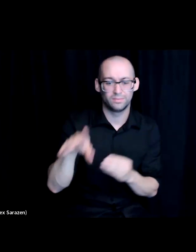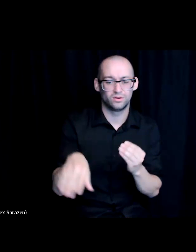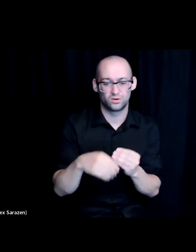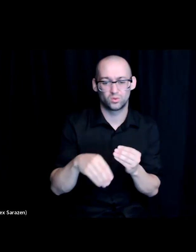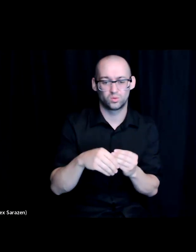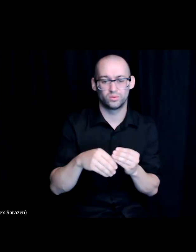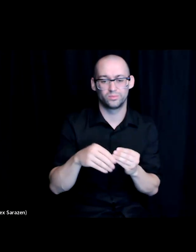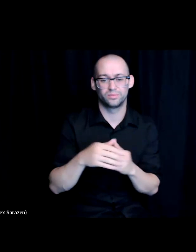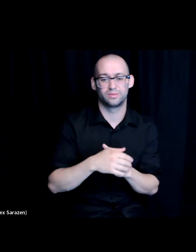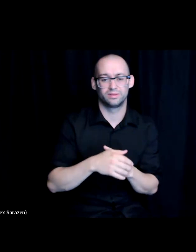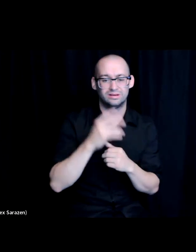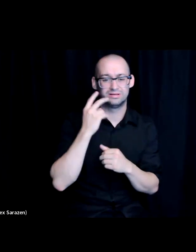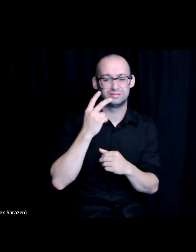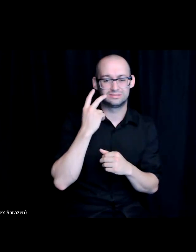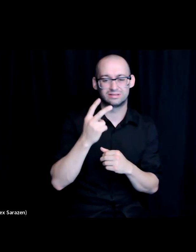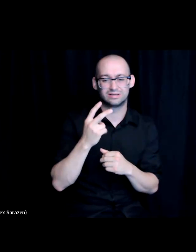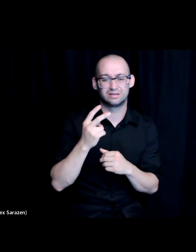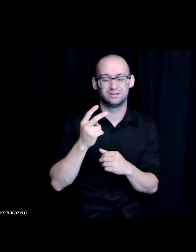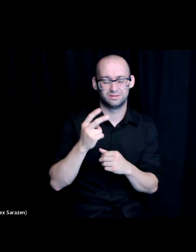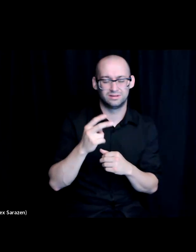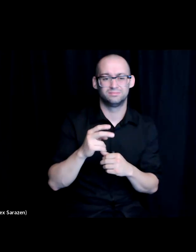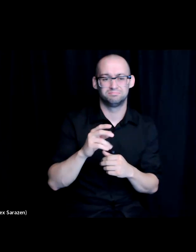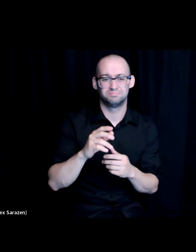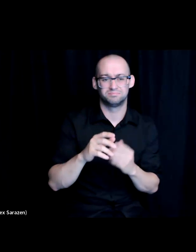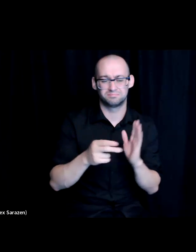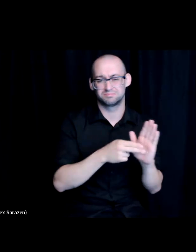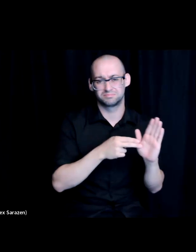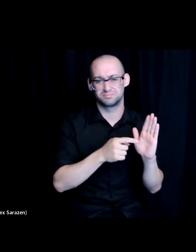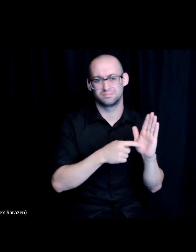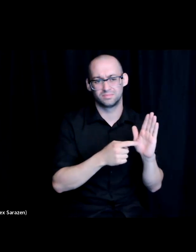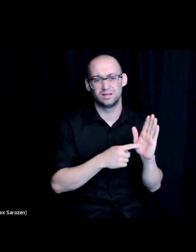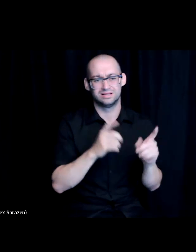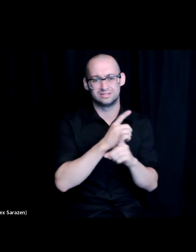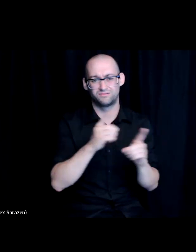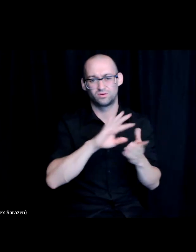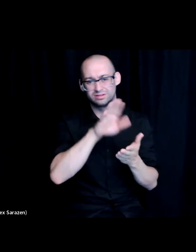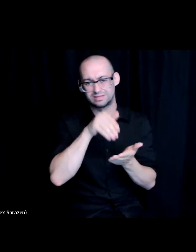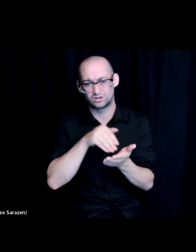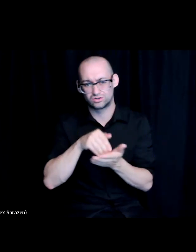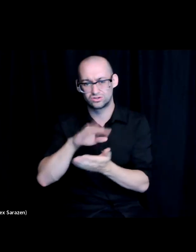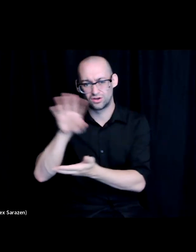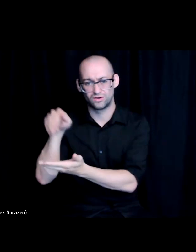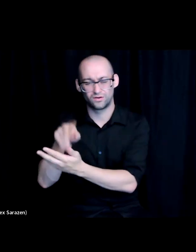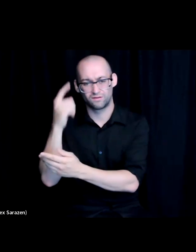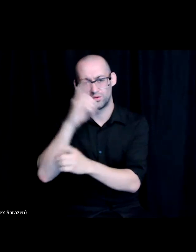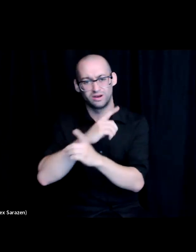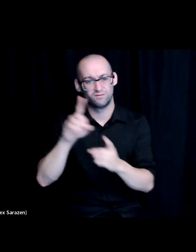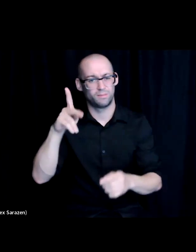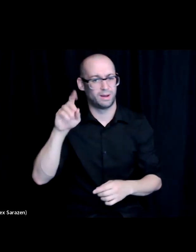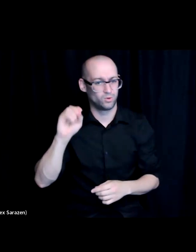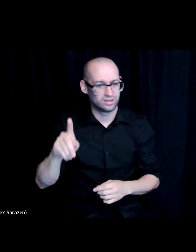that, what we have done is we've actually have centers for our different population of students. Don talked about